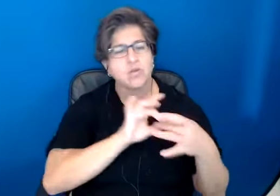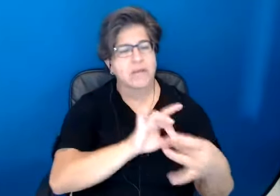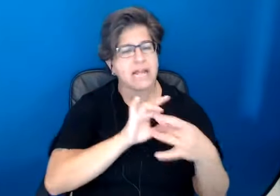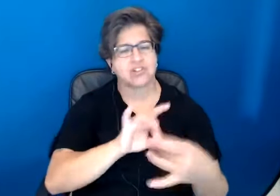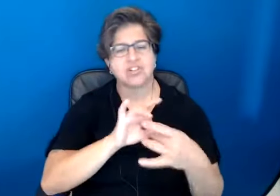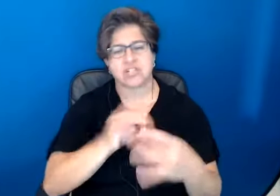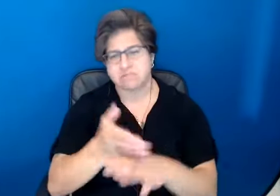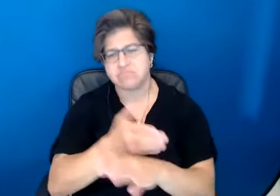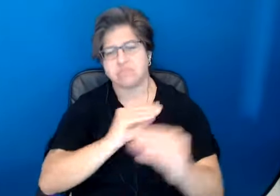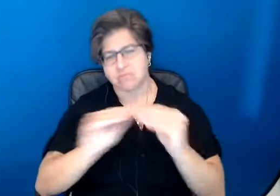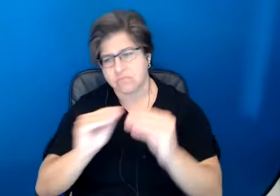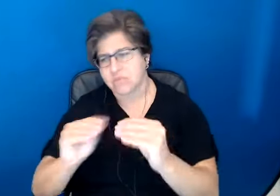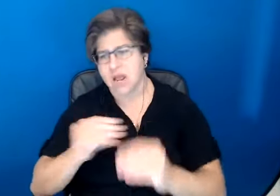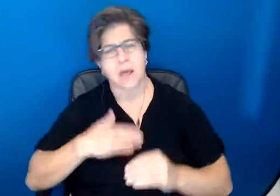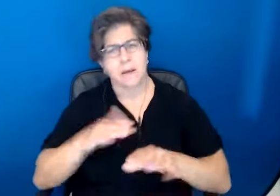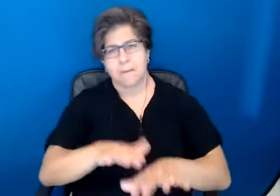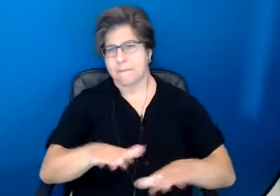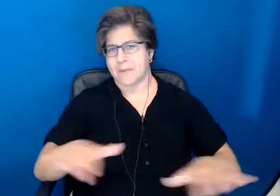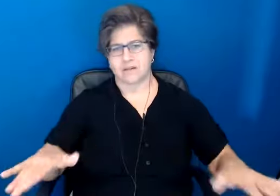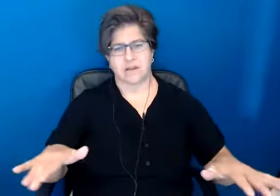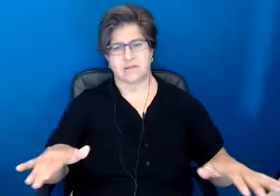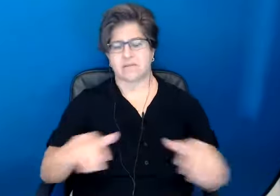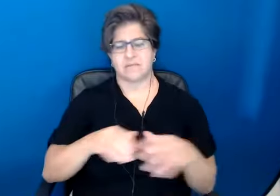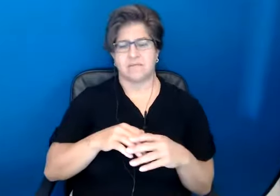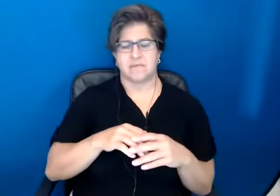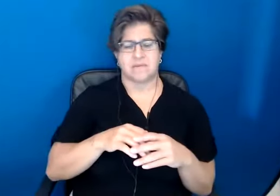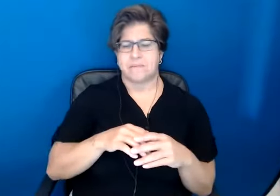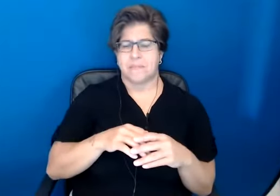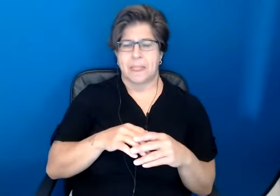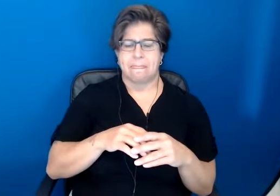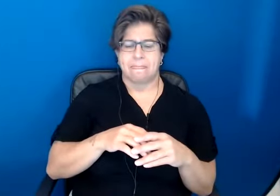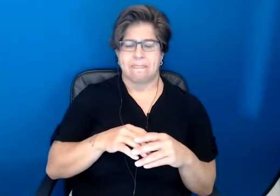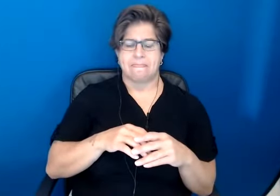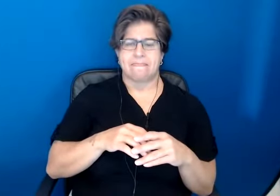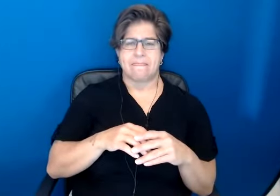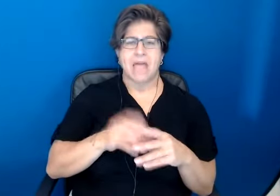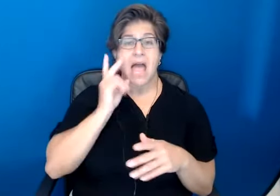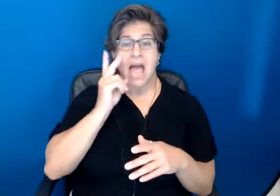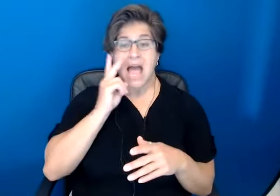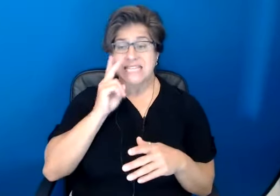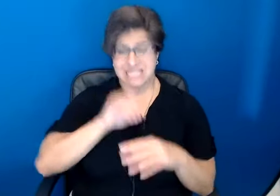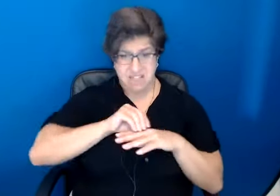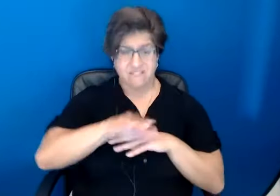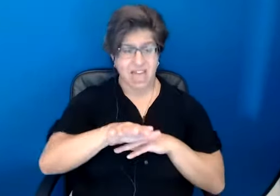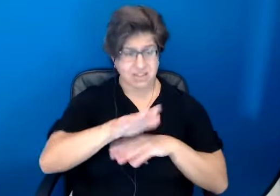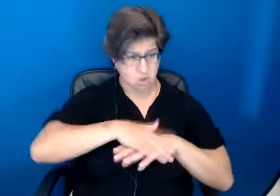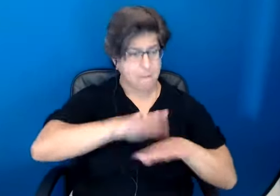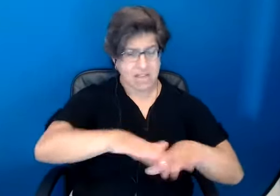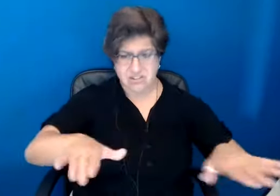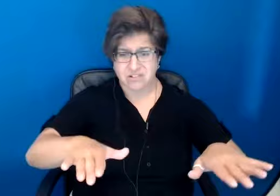3 kids. I've got Ashley, Duncan, and Declan, who I have damaged a lot, but I love them dearly. And I've got 3 wee grandkids as well, and